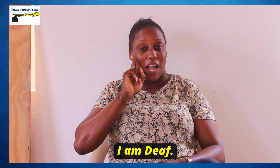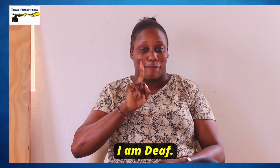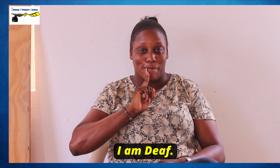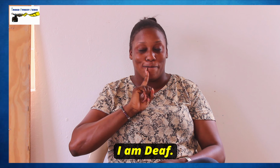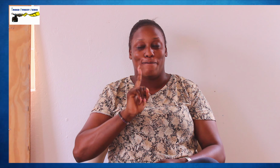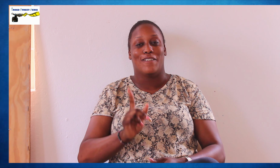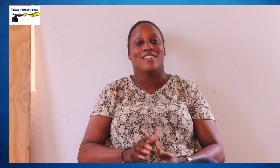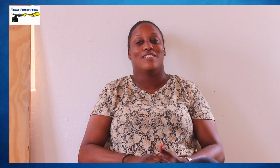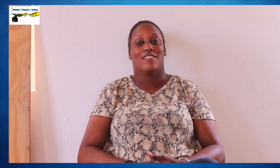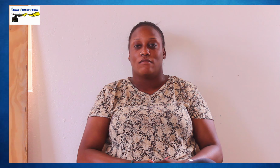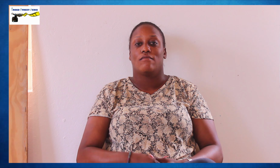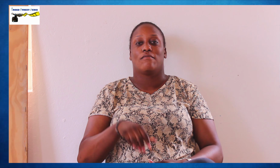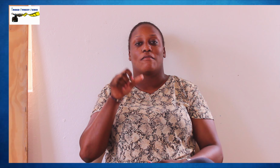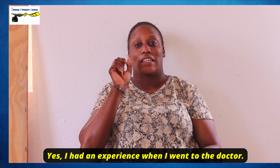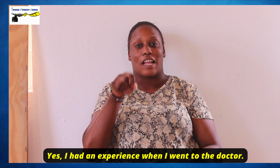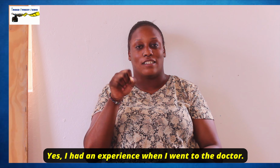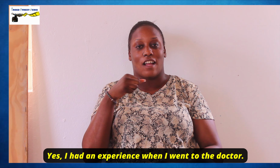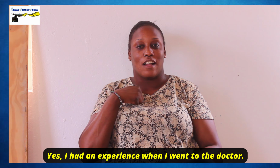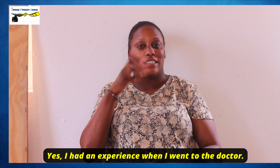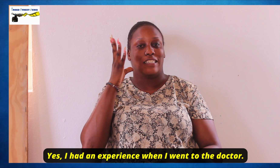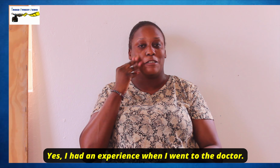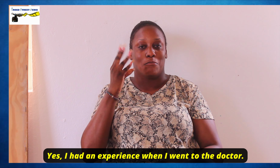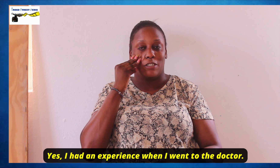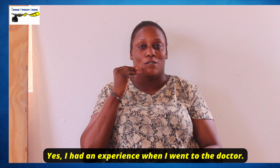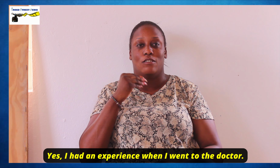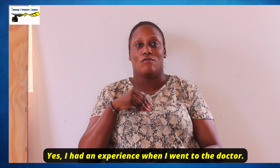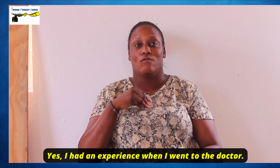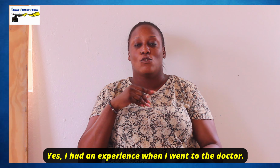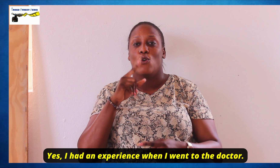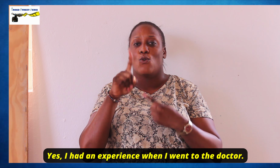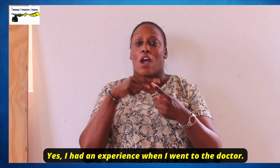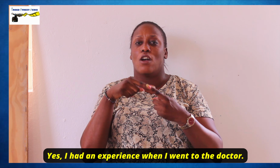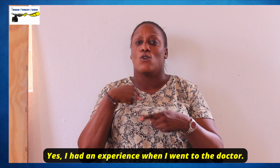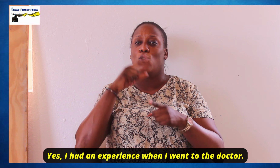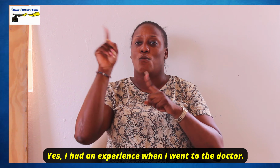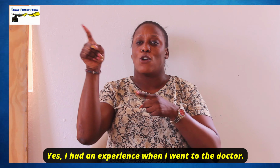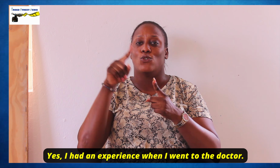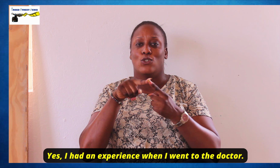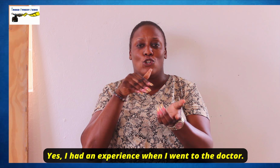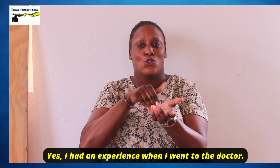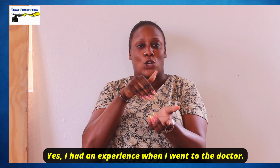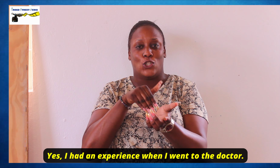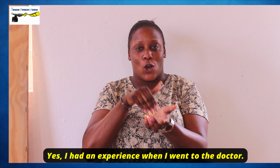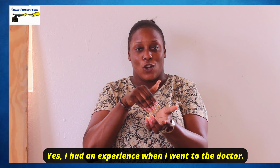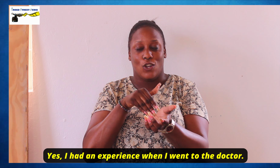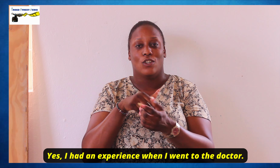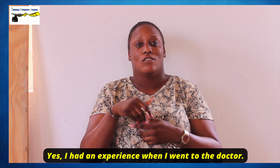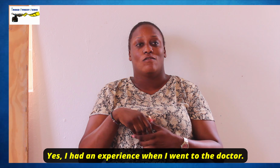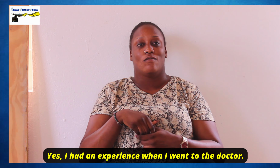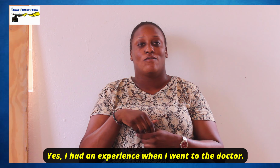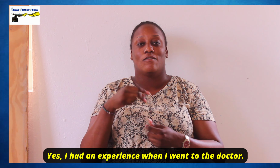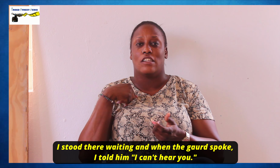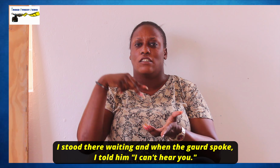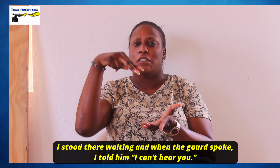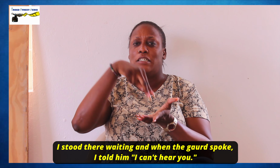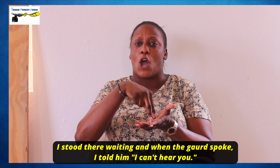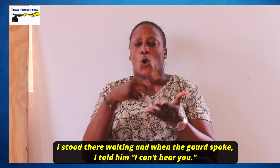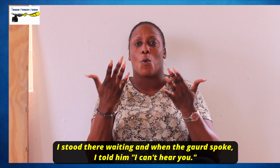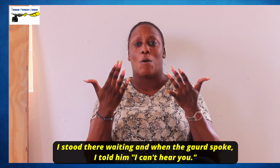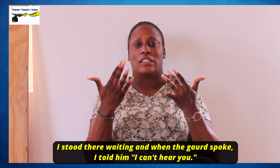I am deaf. Yes, I had an experience when I went to the doctor. I